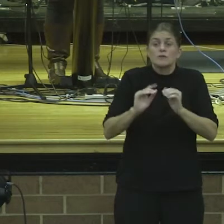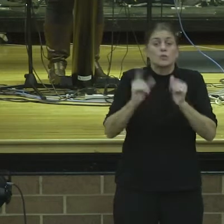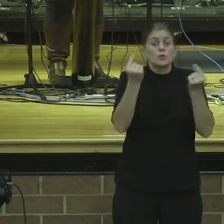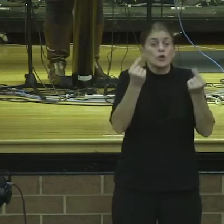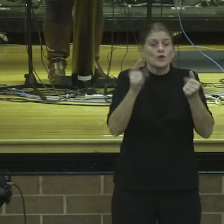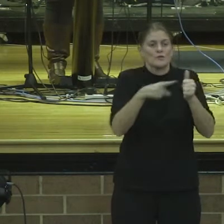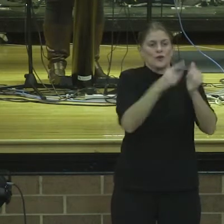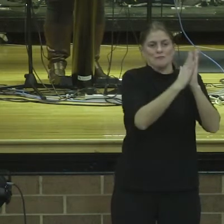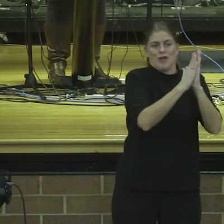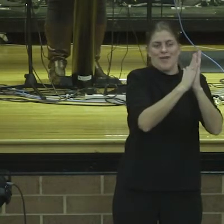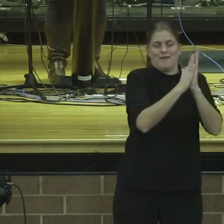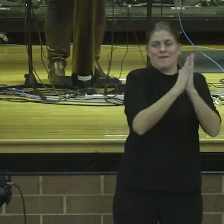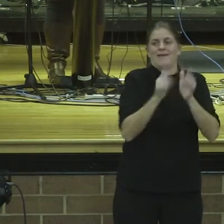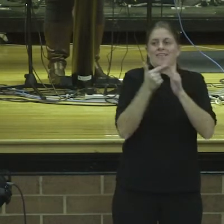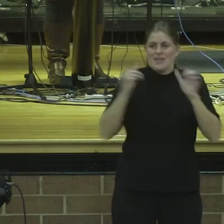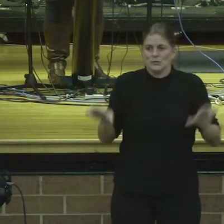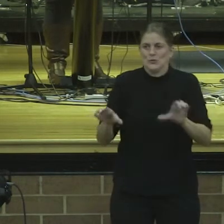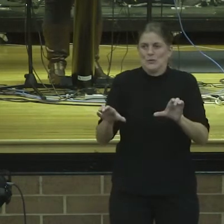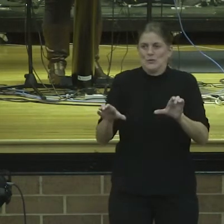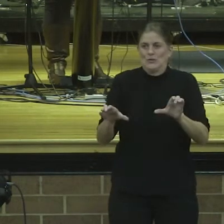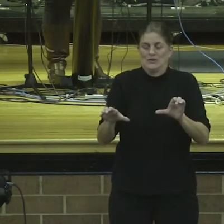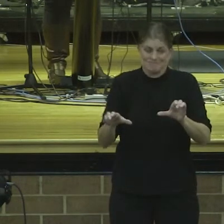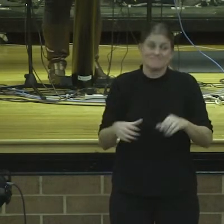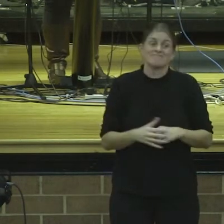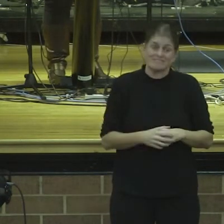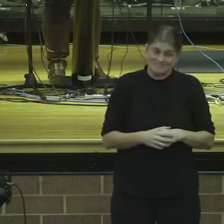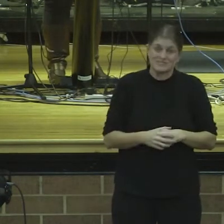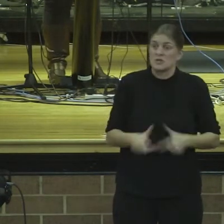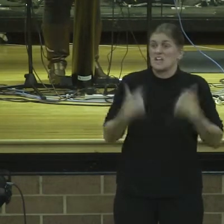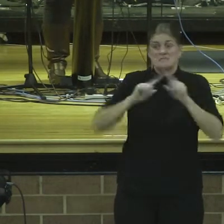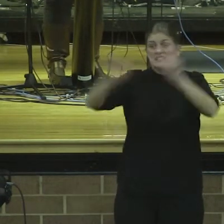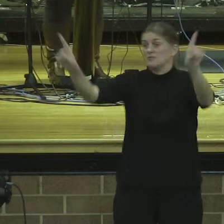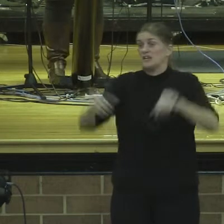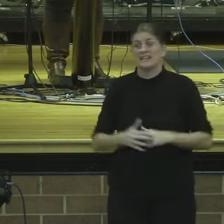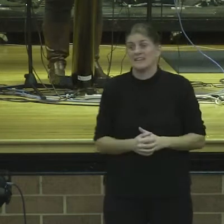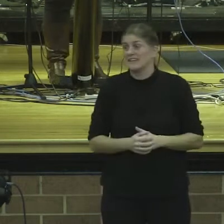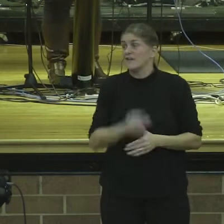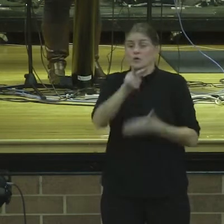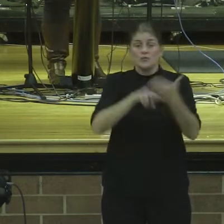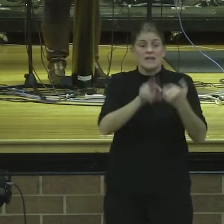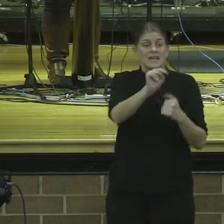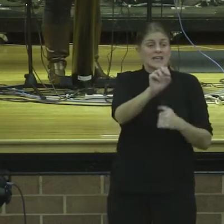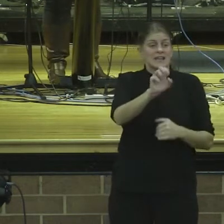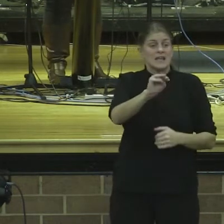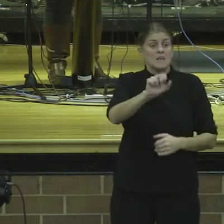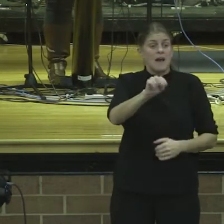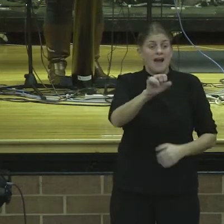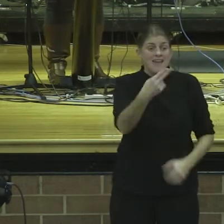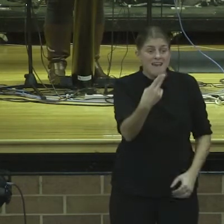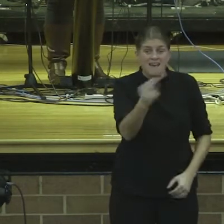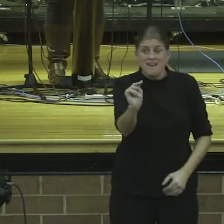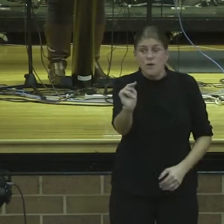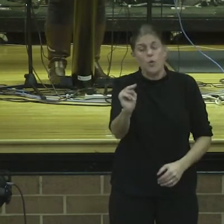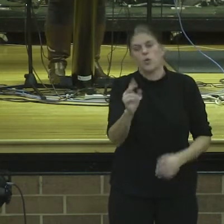action. If you read through Nehemiah, we only did the first couple chapters. If you read through Nehemiah, there is success after